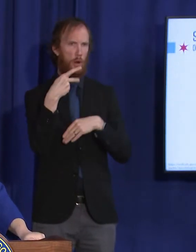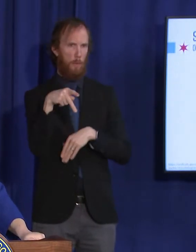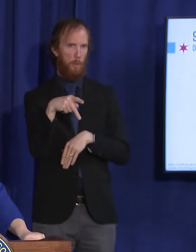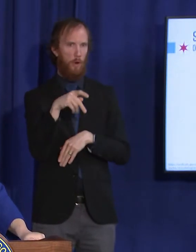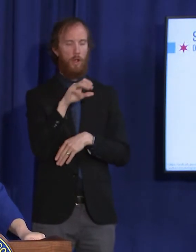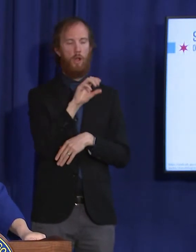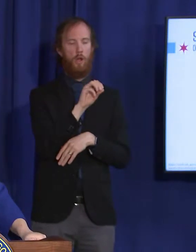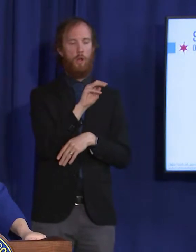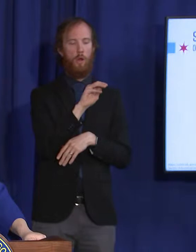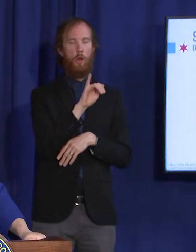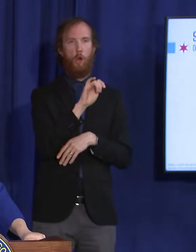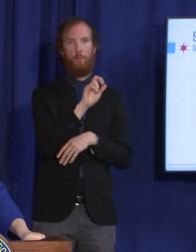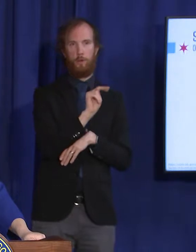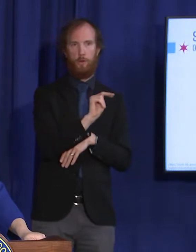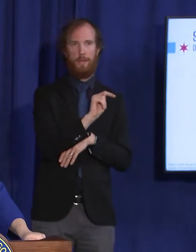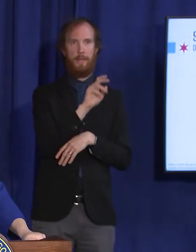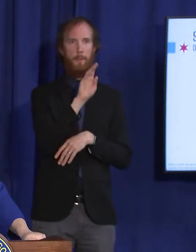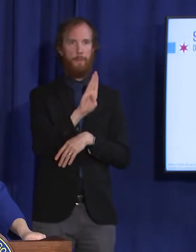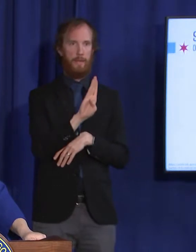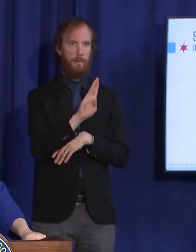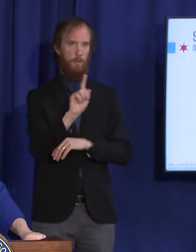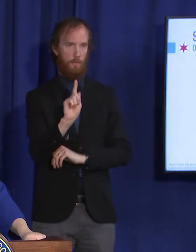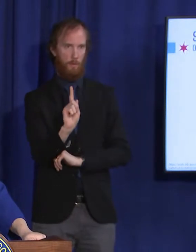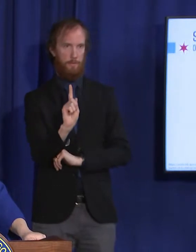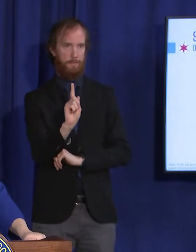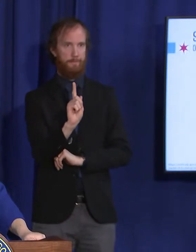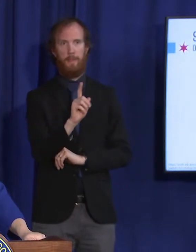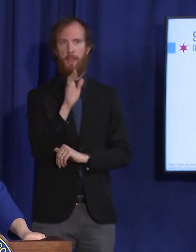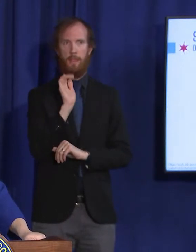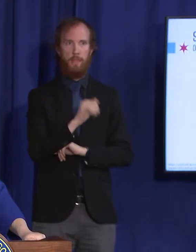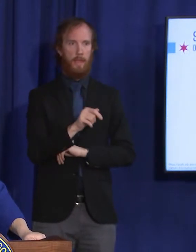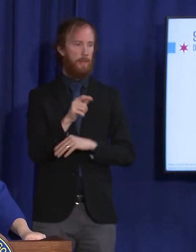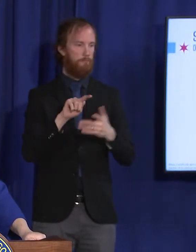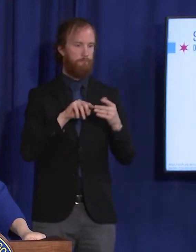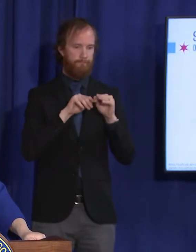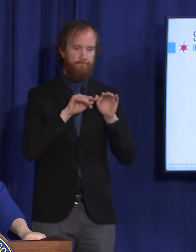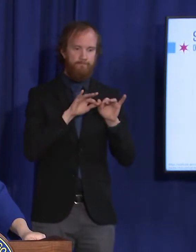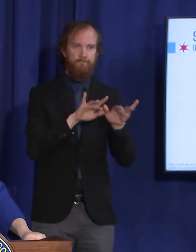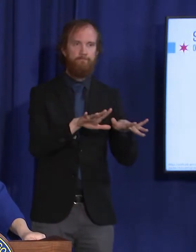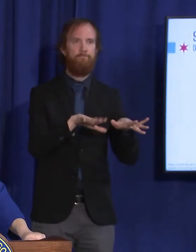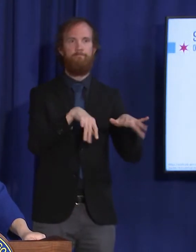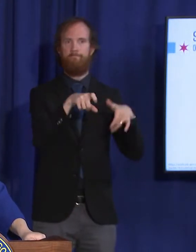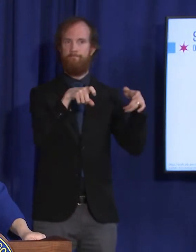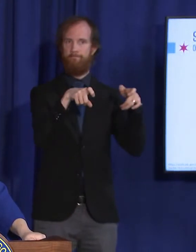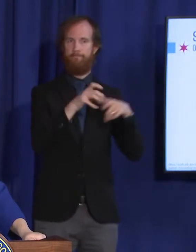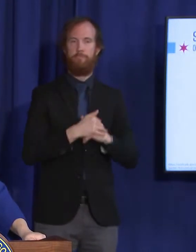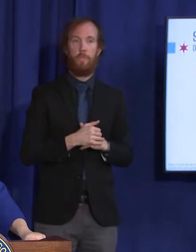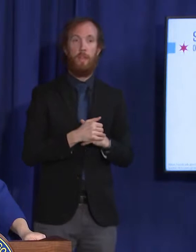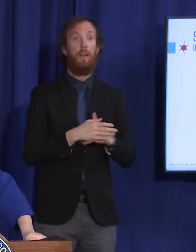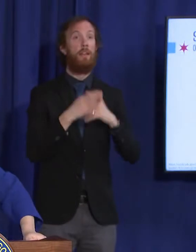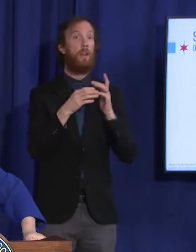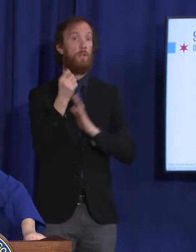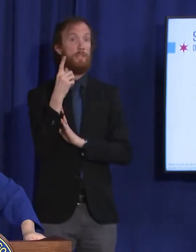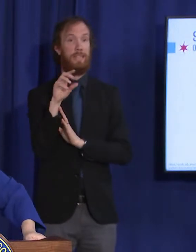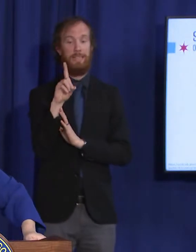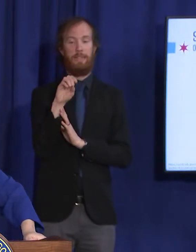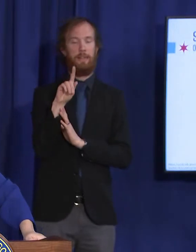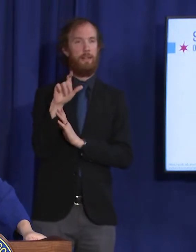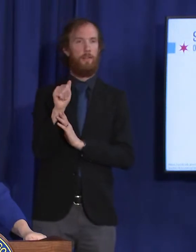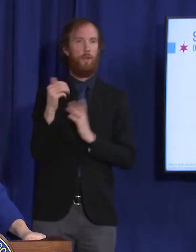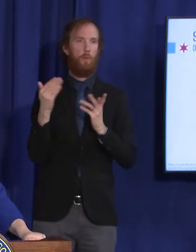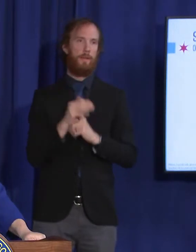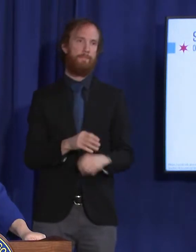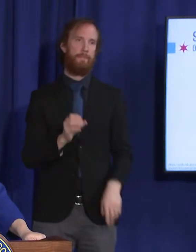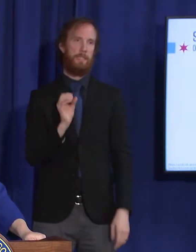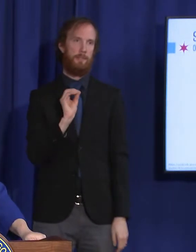B1 come in and really be almost all of the cases that we were seeing. As of now, Delta is 0%. We're not